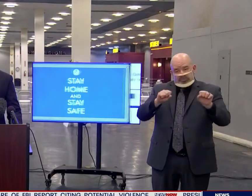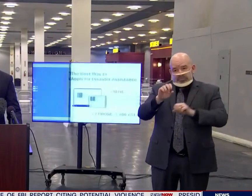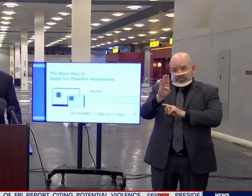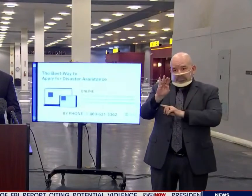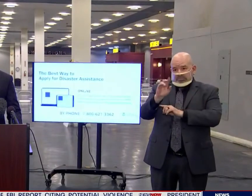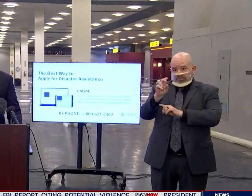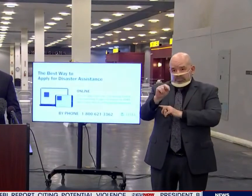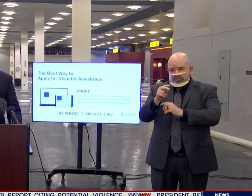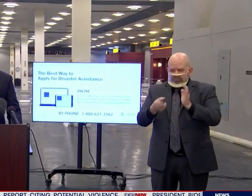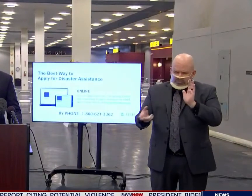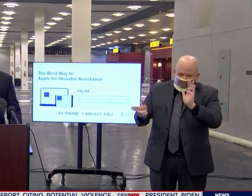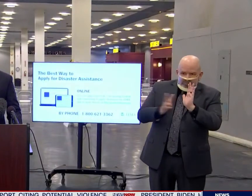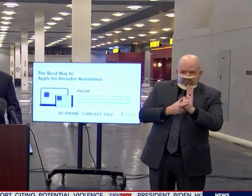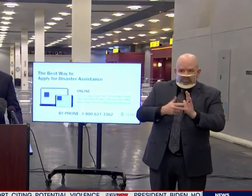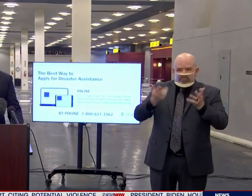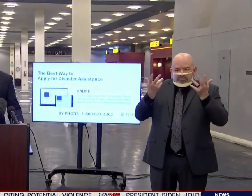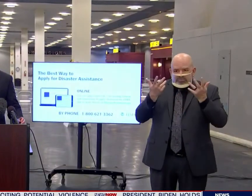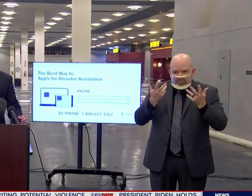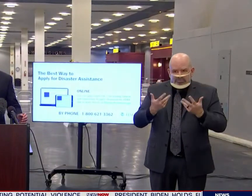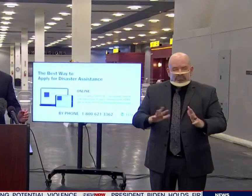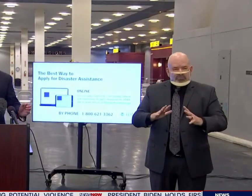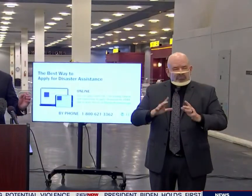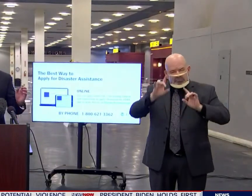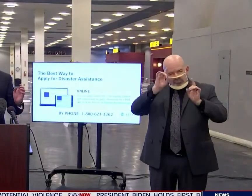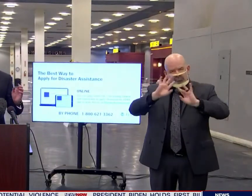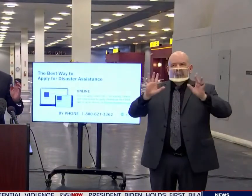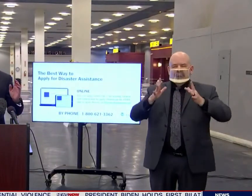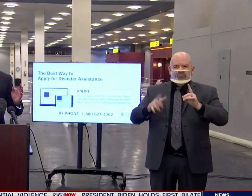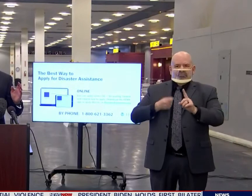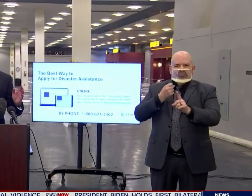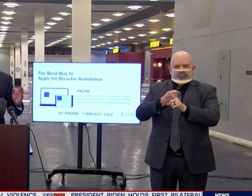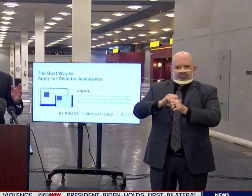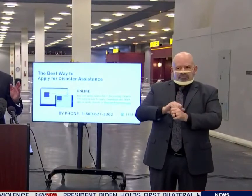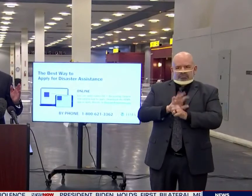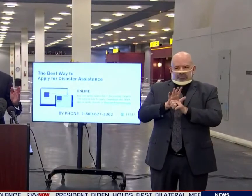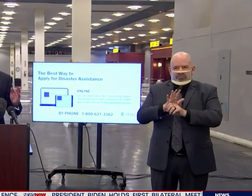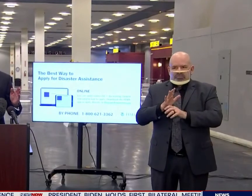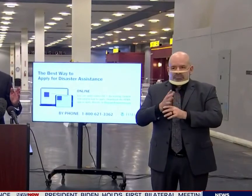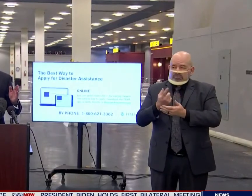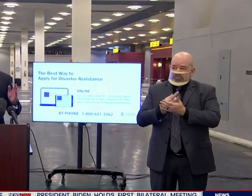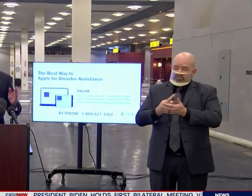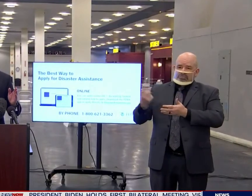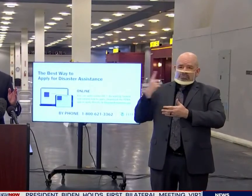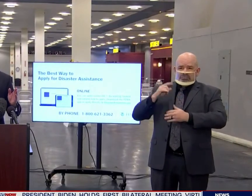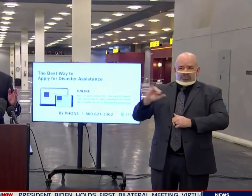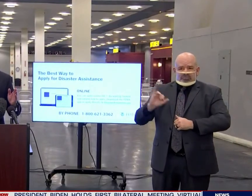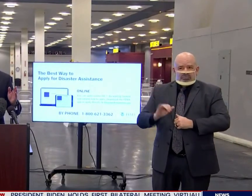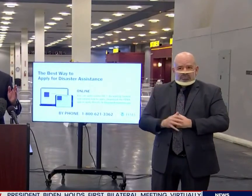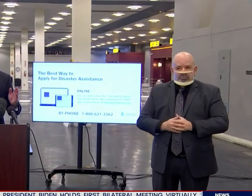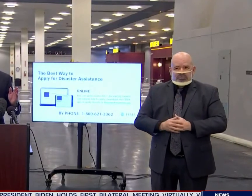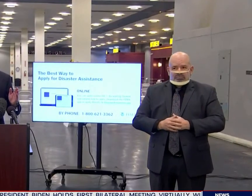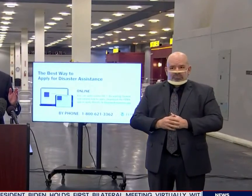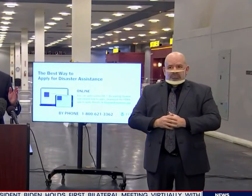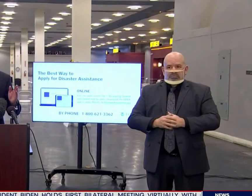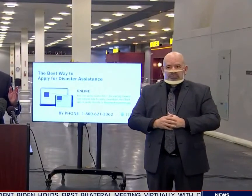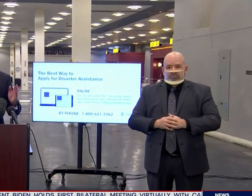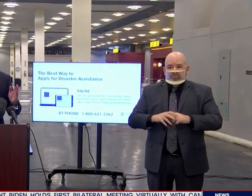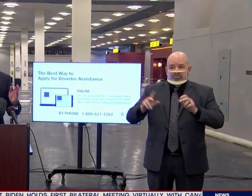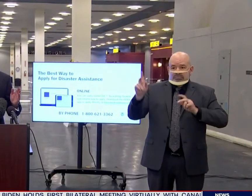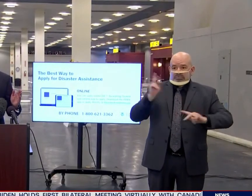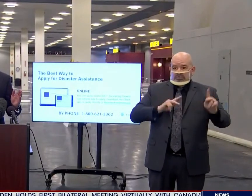declaration for Dallas County over the weekend and that has opened up individual assistance for